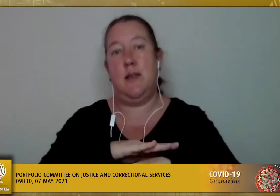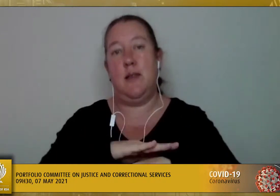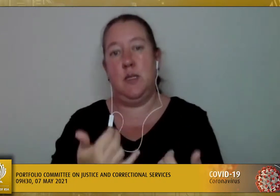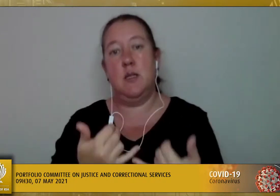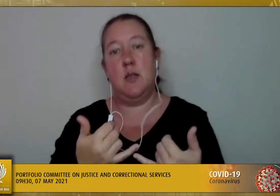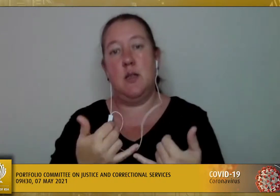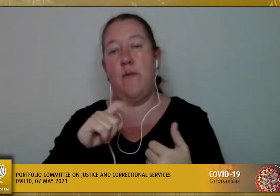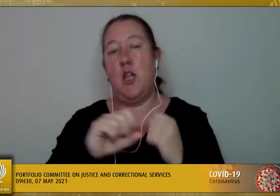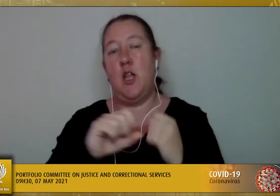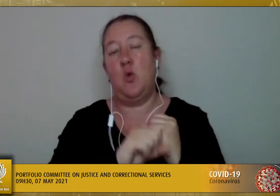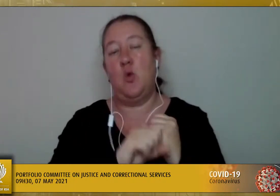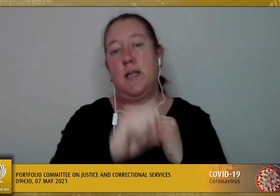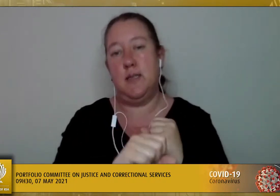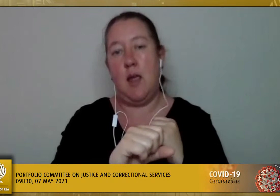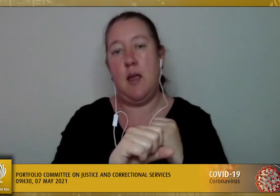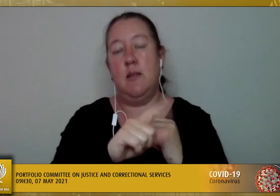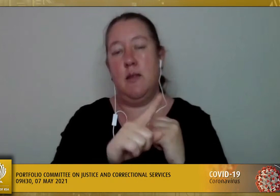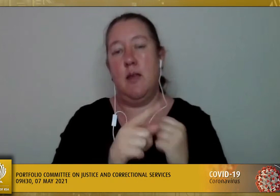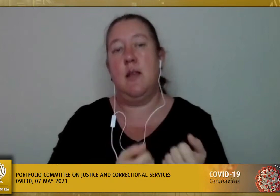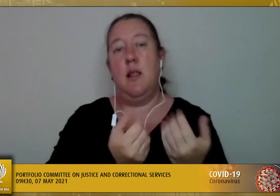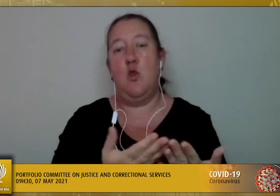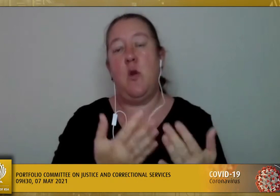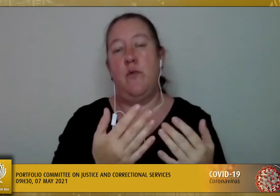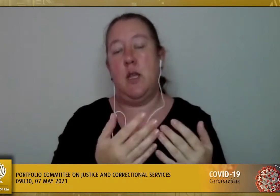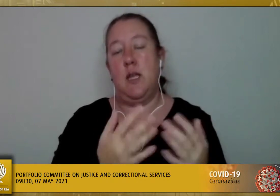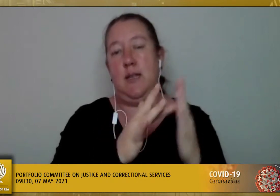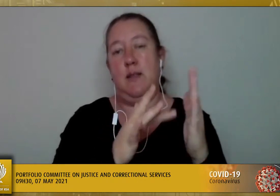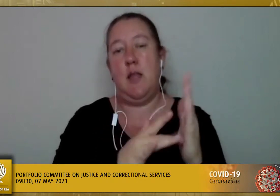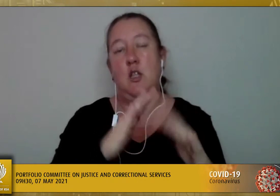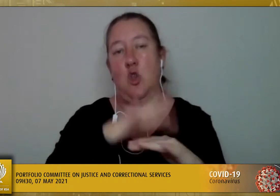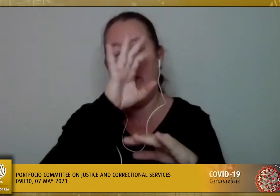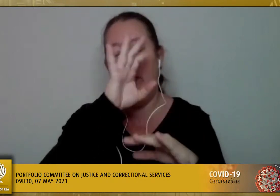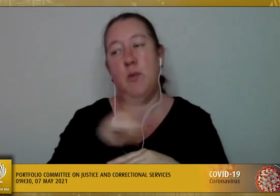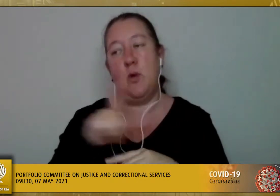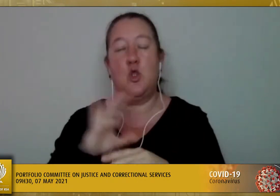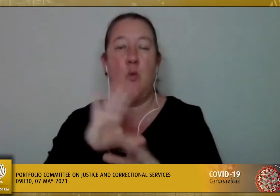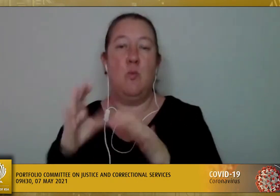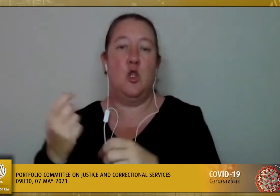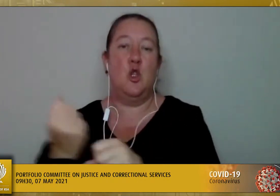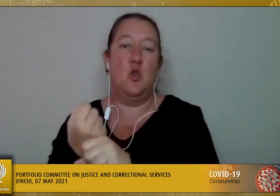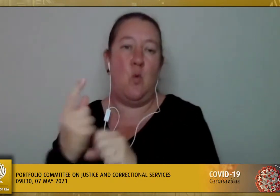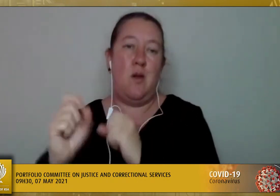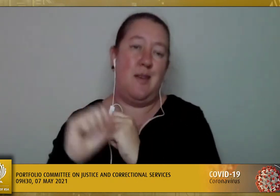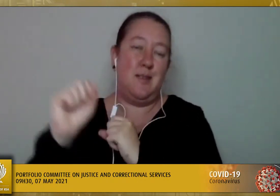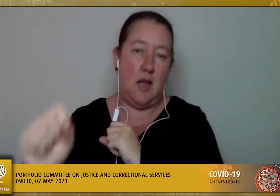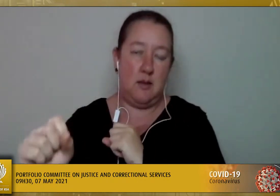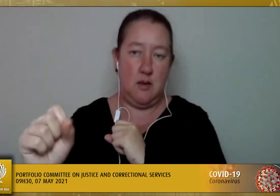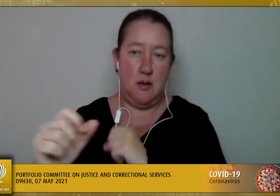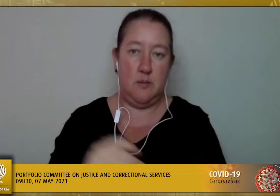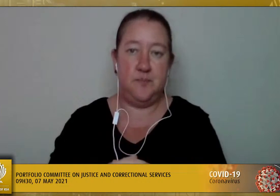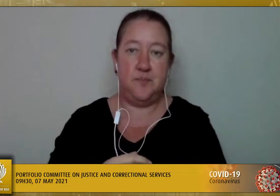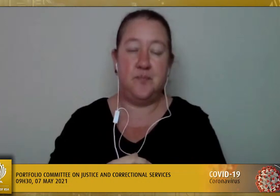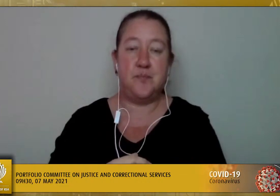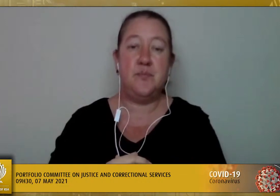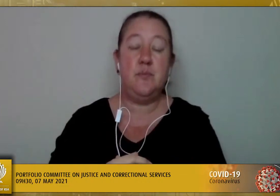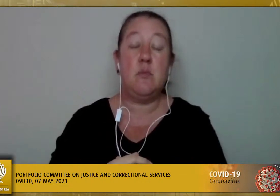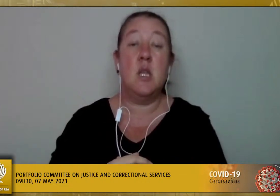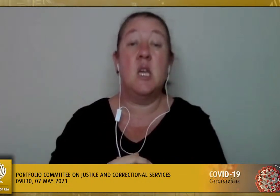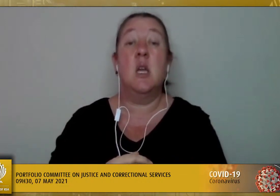extend uh the delivery dates on the plan because the commission's work has been extended and